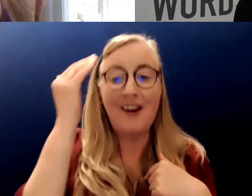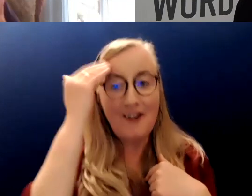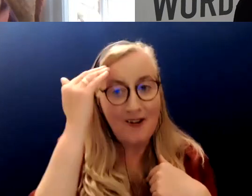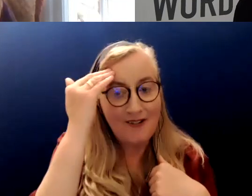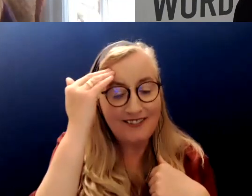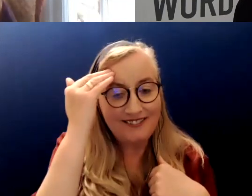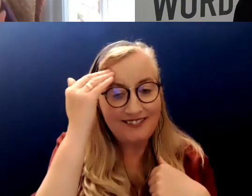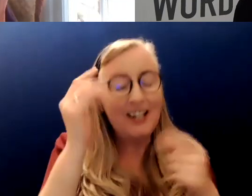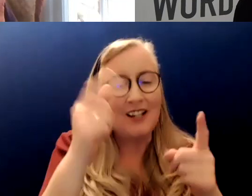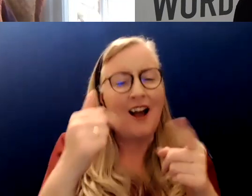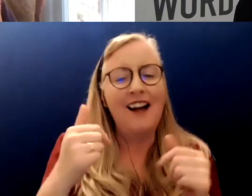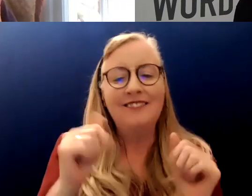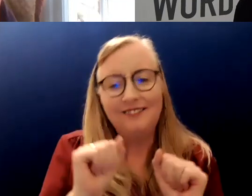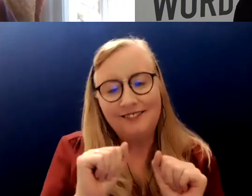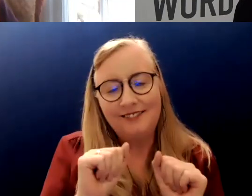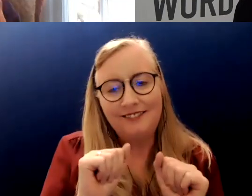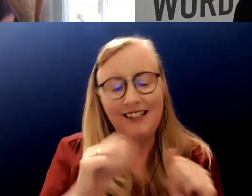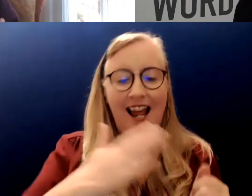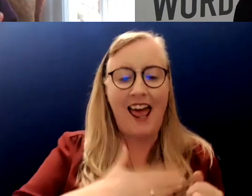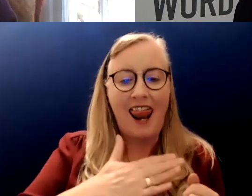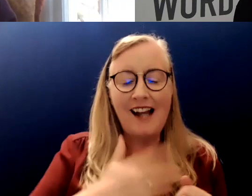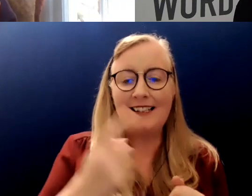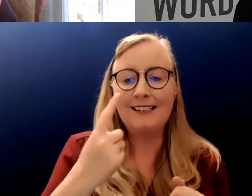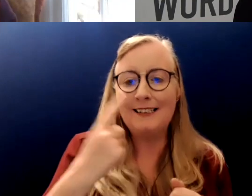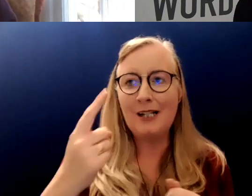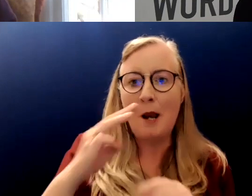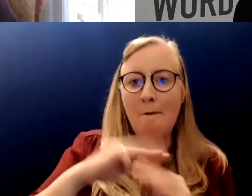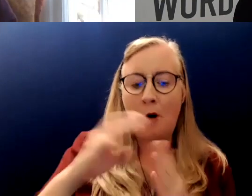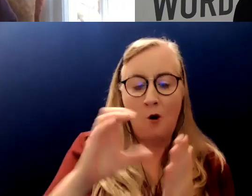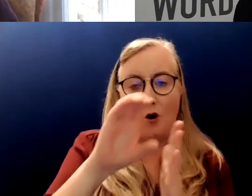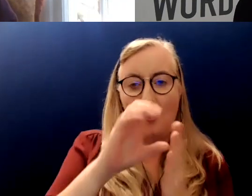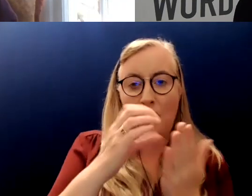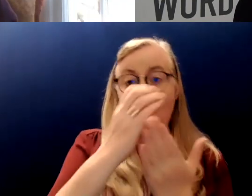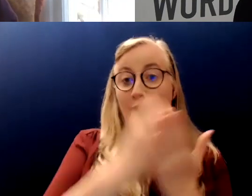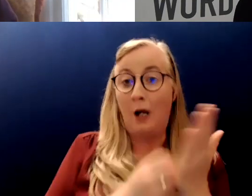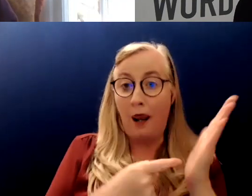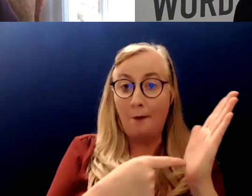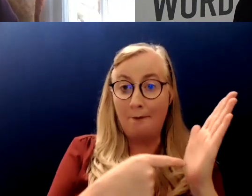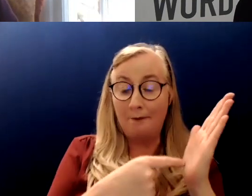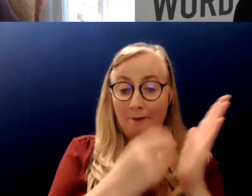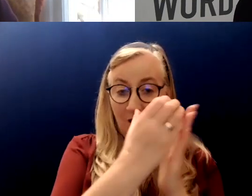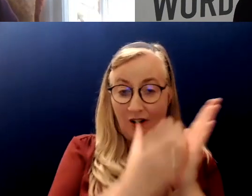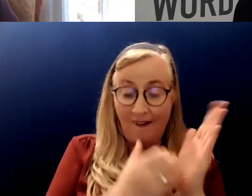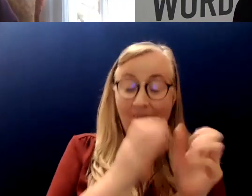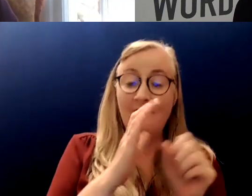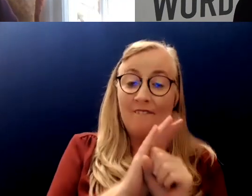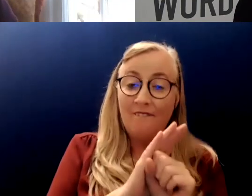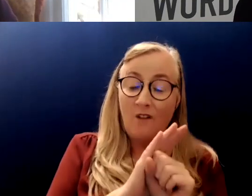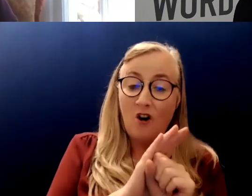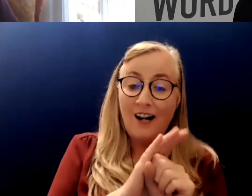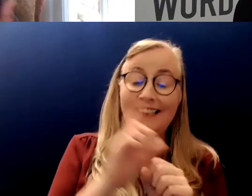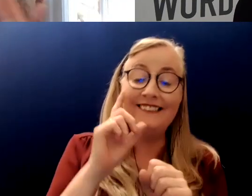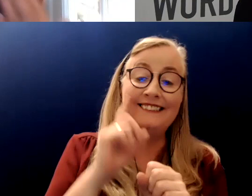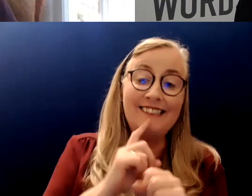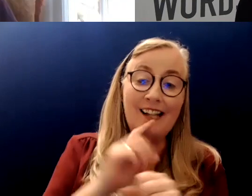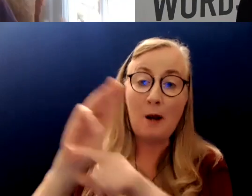I would like to see more curriculum, say, for deaf parents